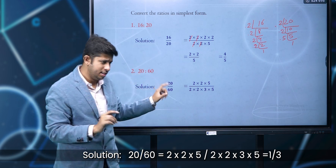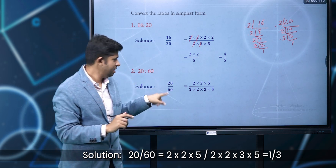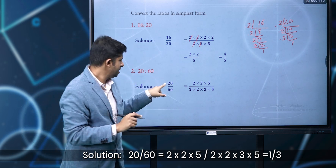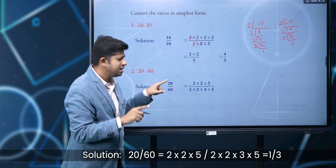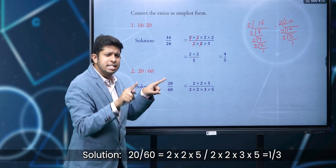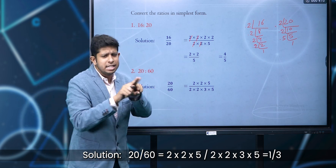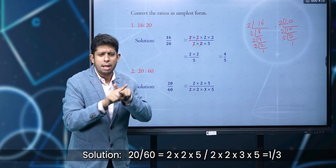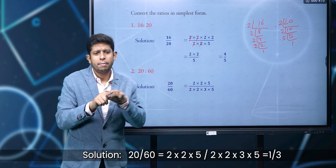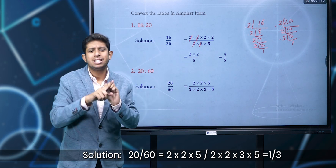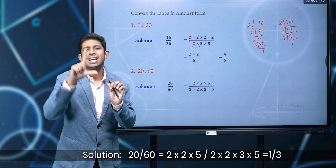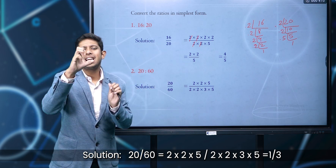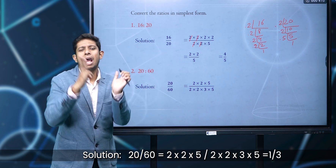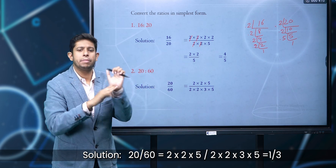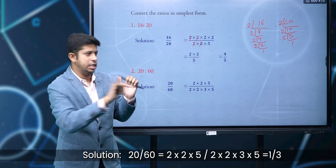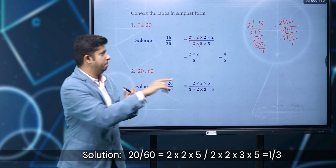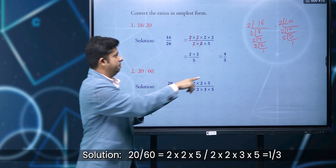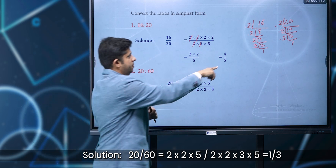20 by 60 equals to